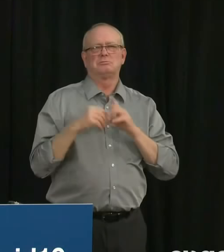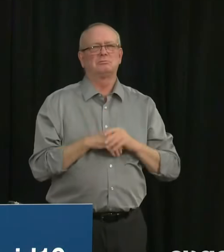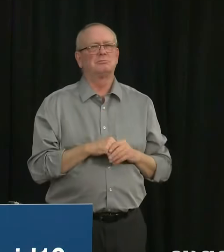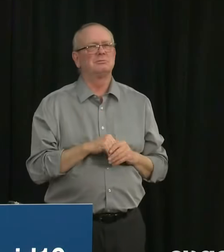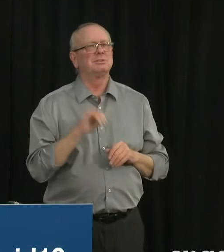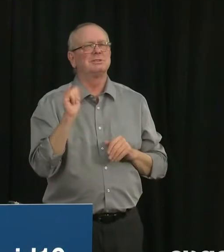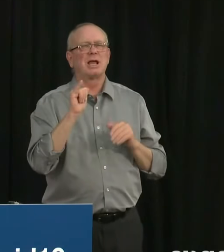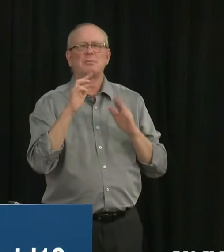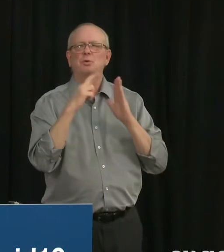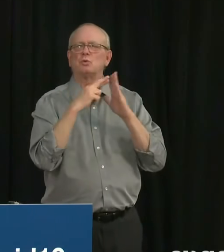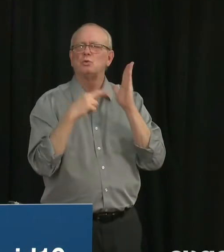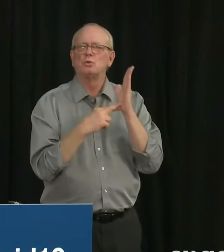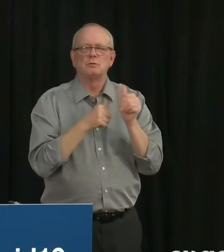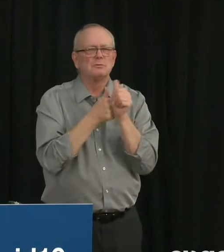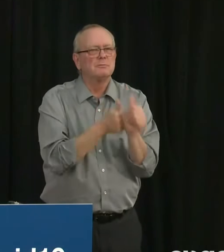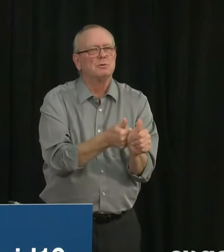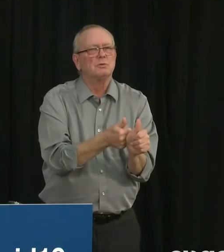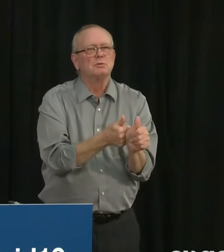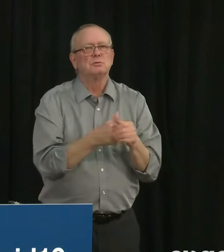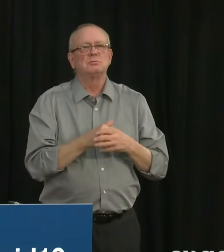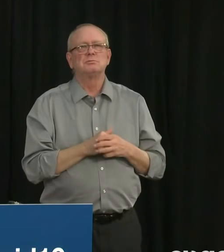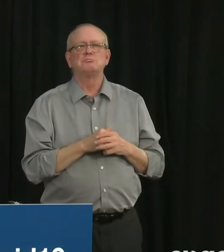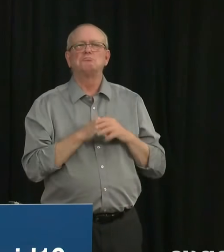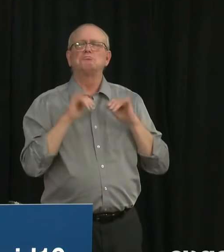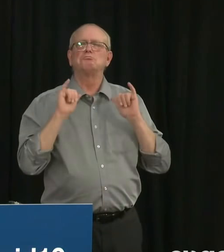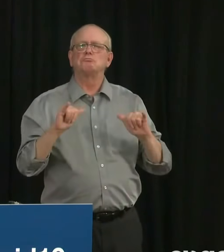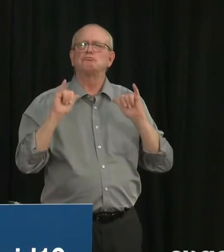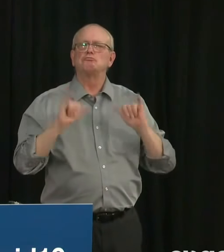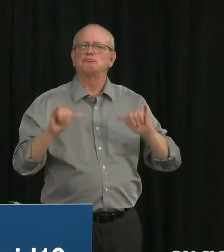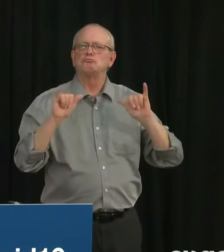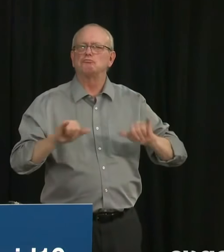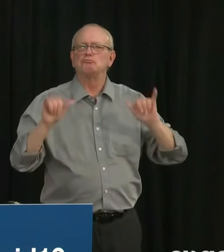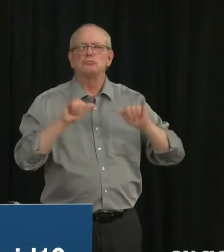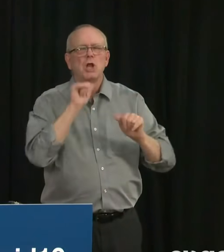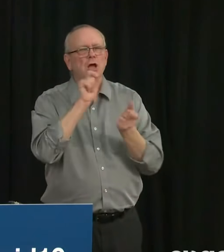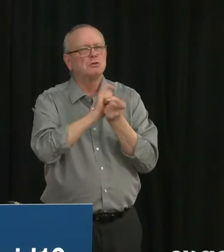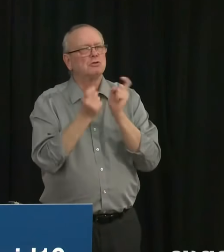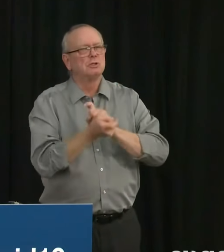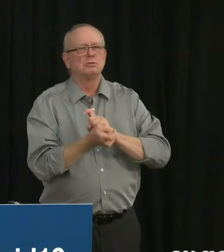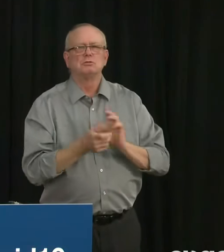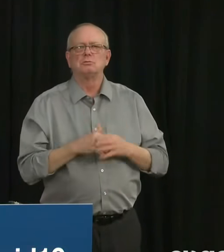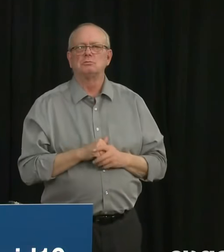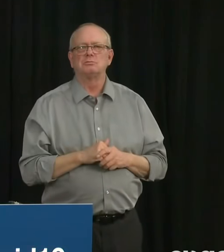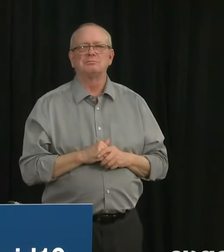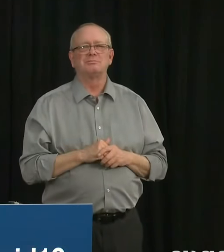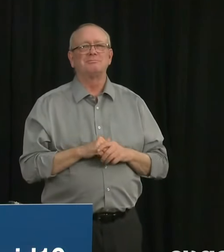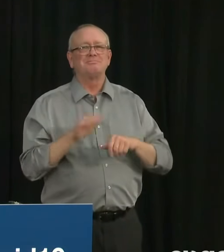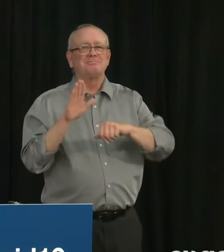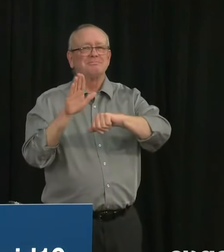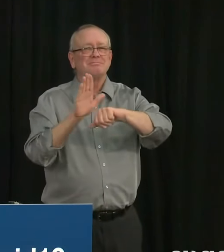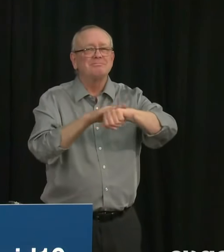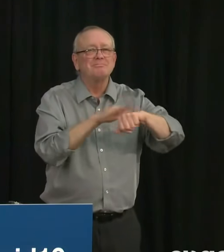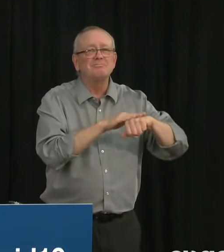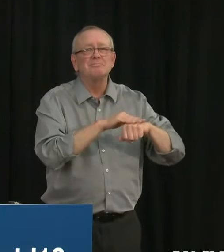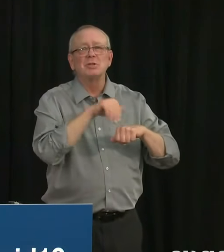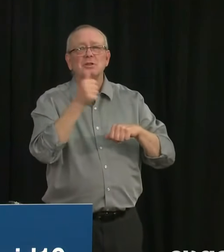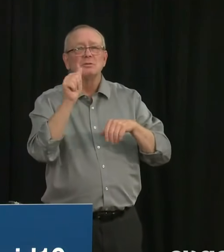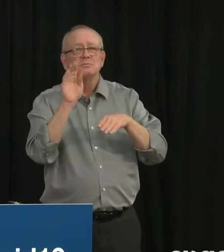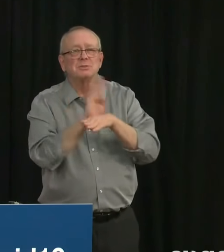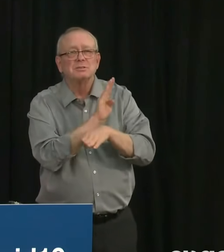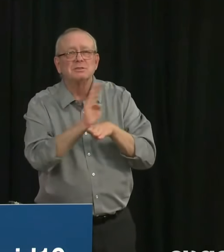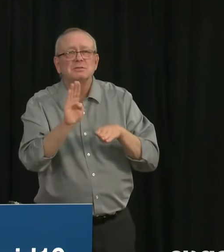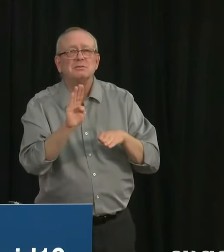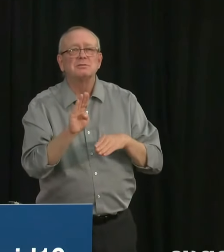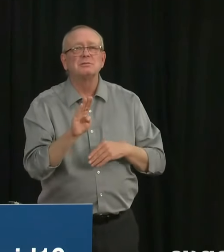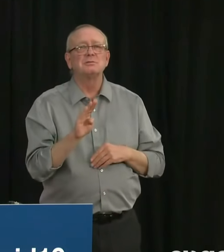not indicate a need to change that. There are, however, steps that businesses and others can take, such as paying attention